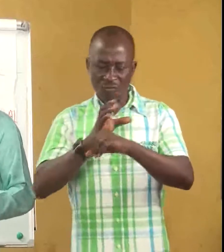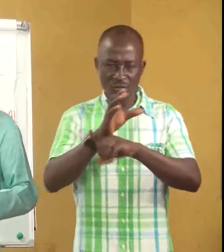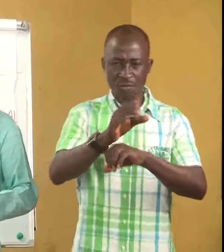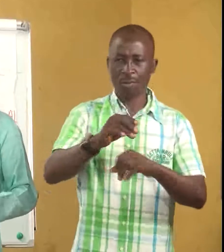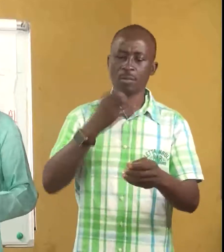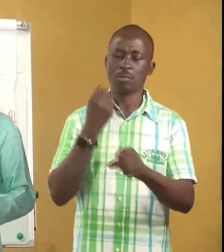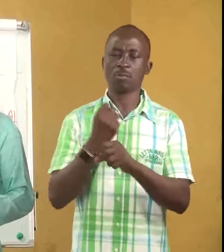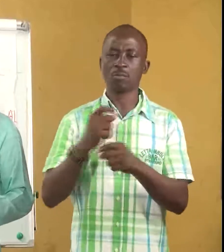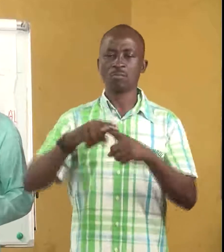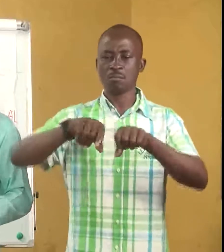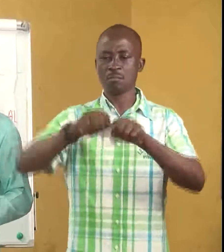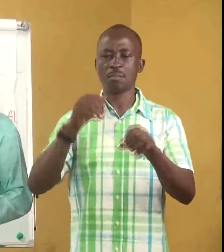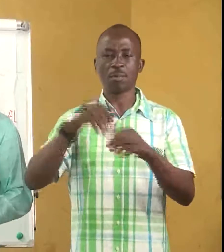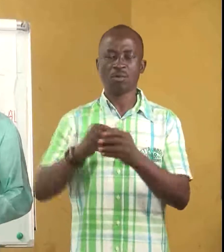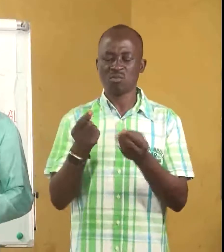break into pieces.